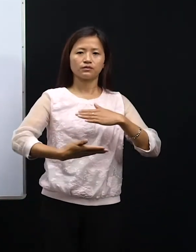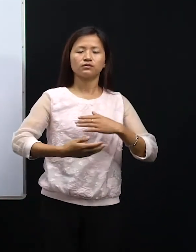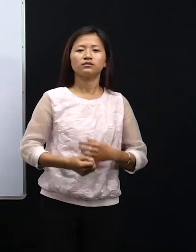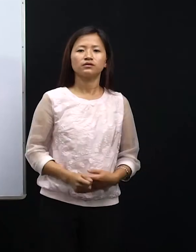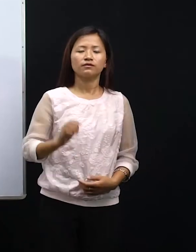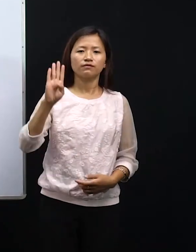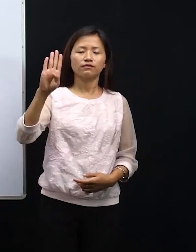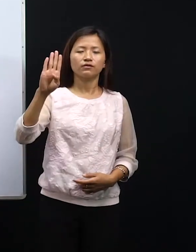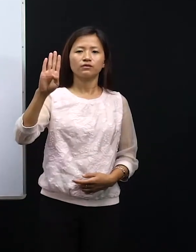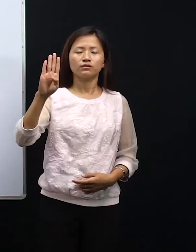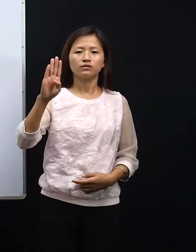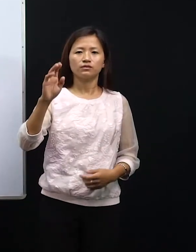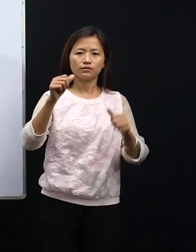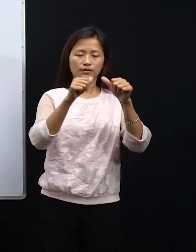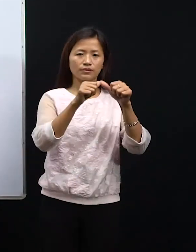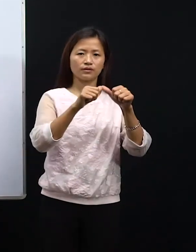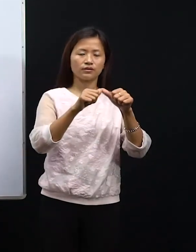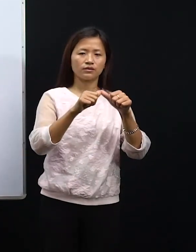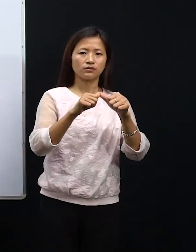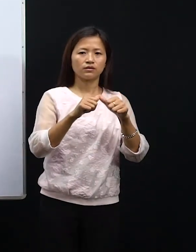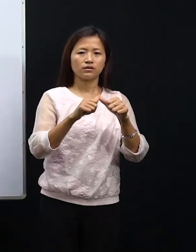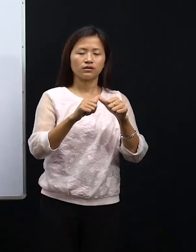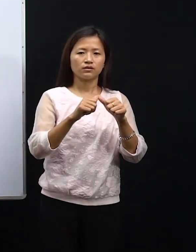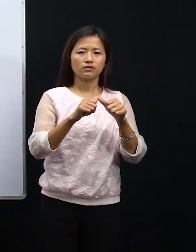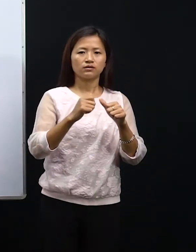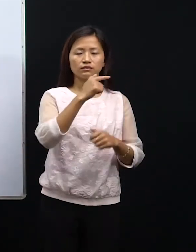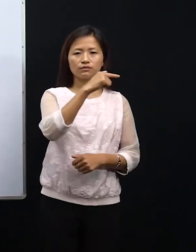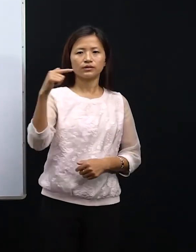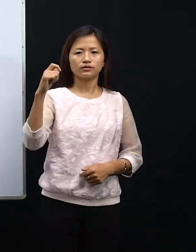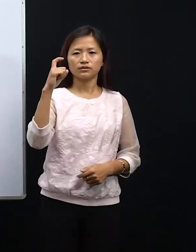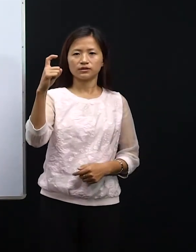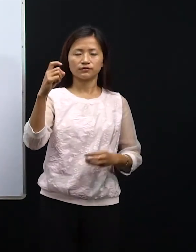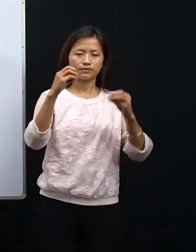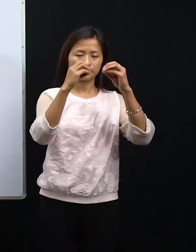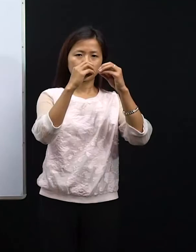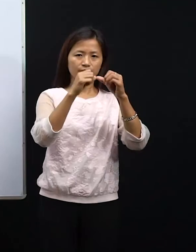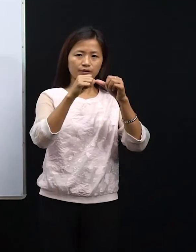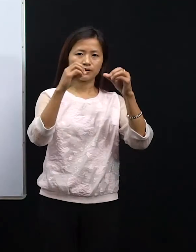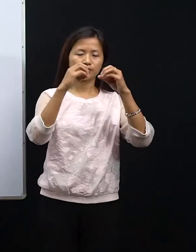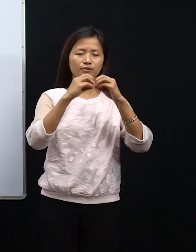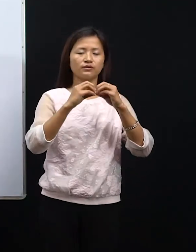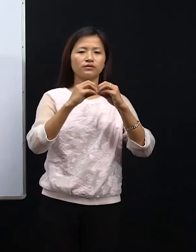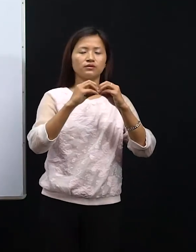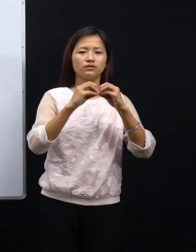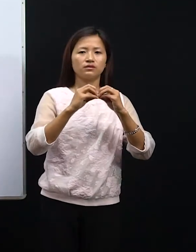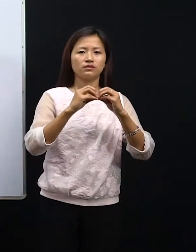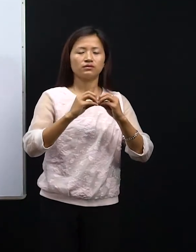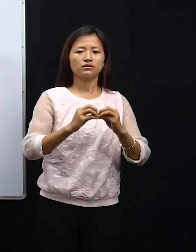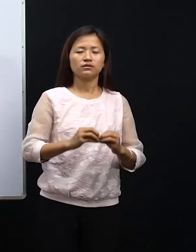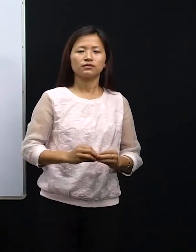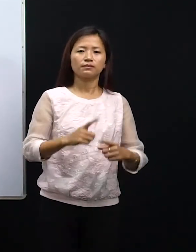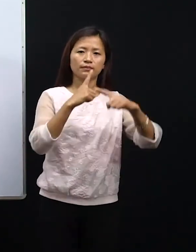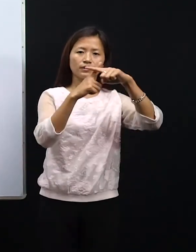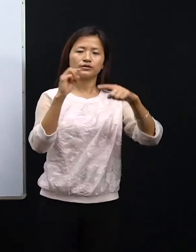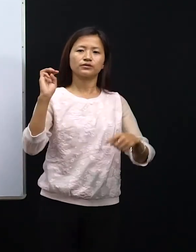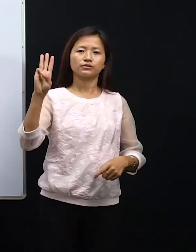4a, a is here, so I will write 4a here. Minus 7ab, minus 7ab plus